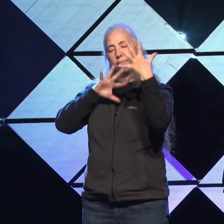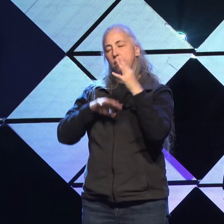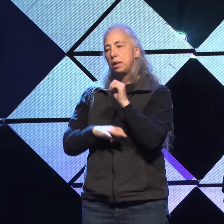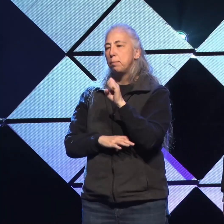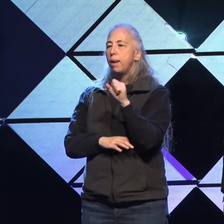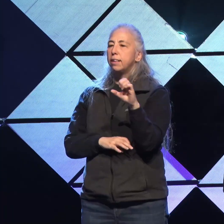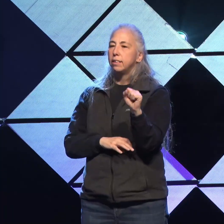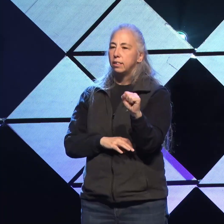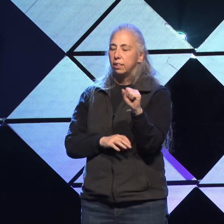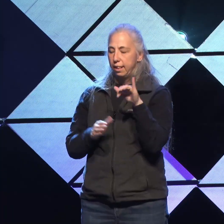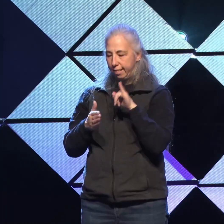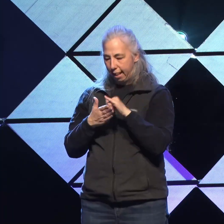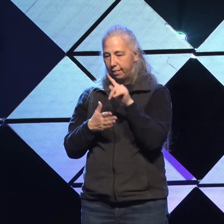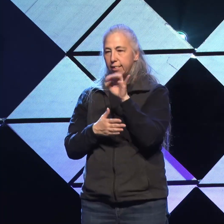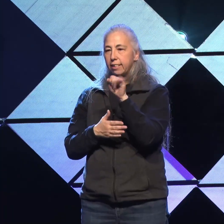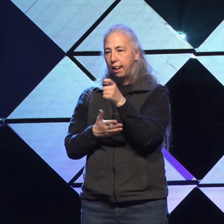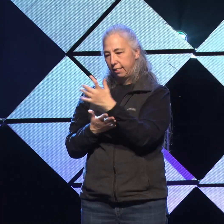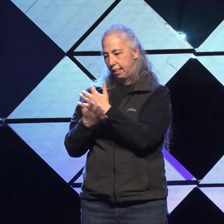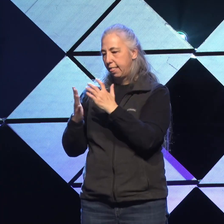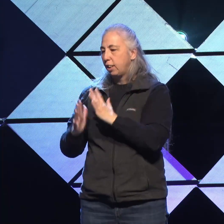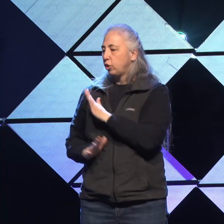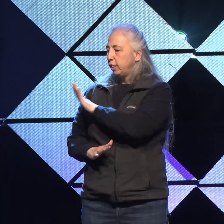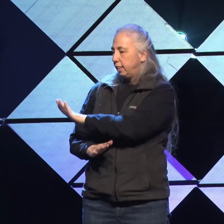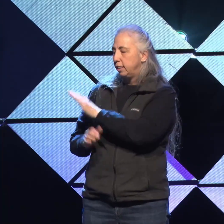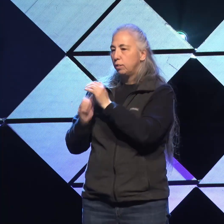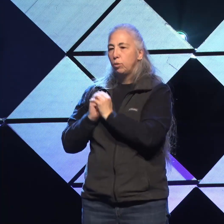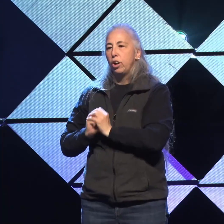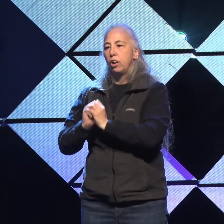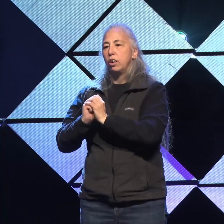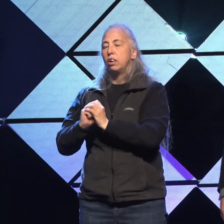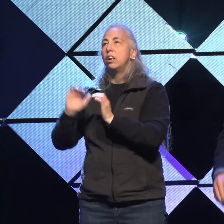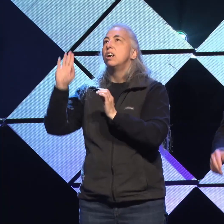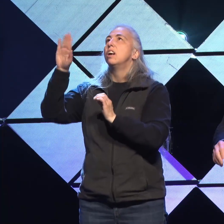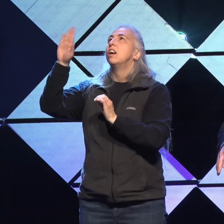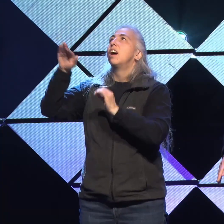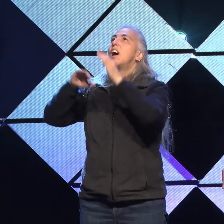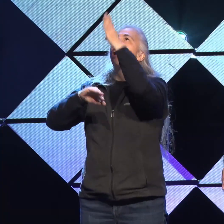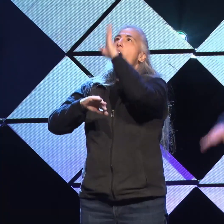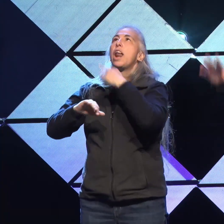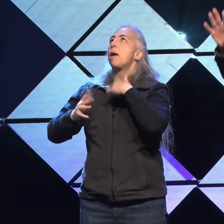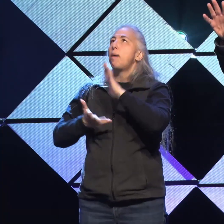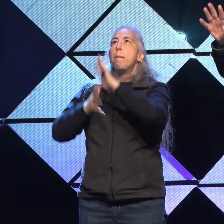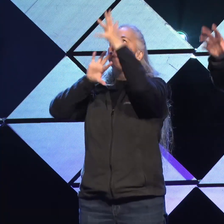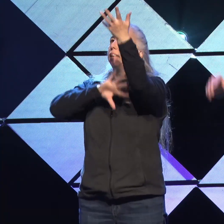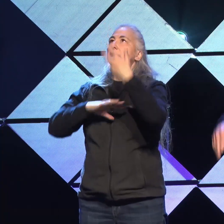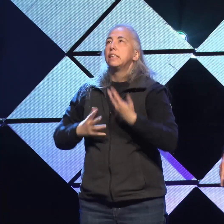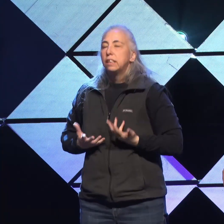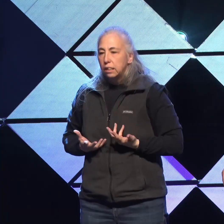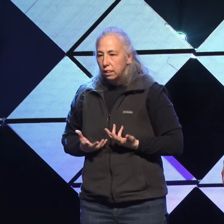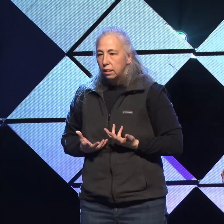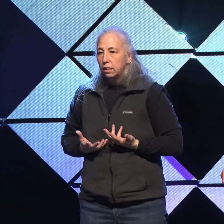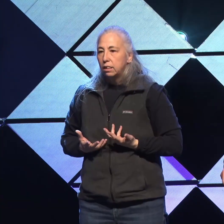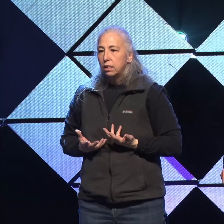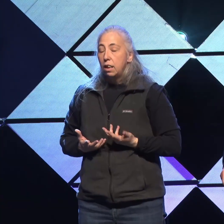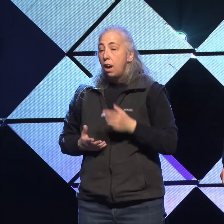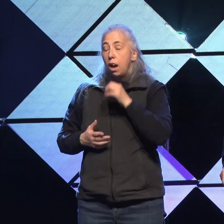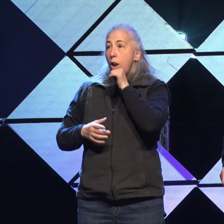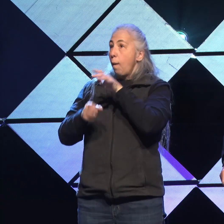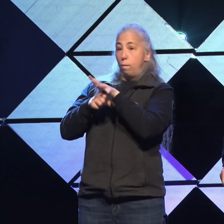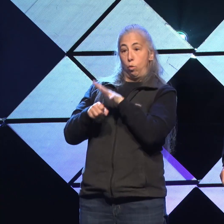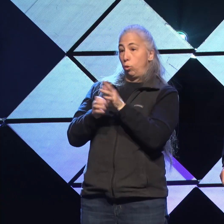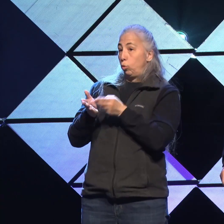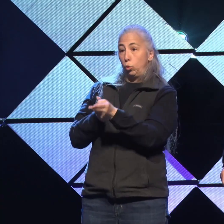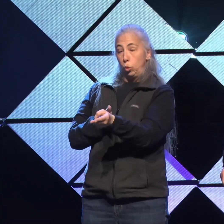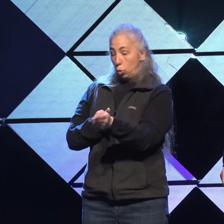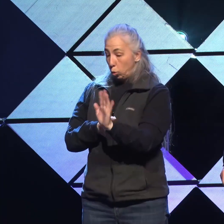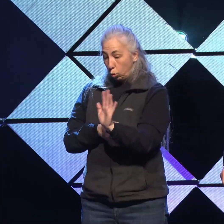That's the tax collector's prayer. God, I'm a mess. I'm a mess. It's not the whole truth about me,